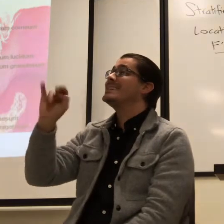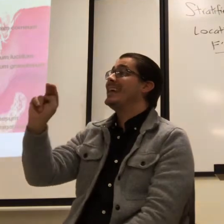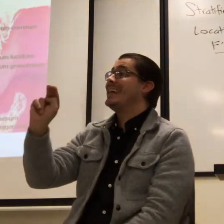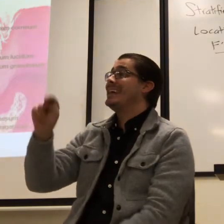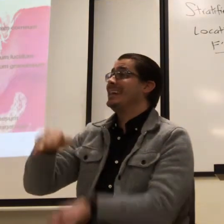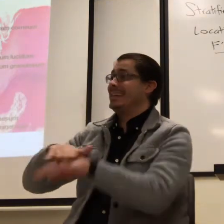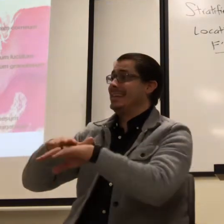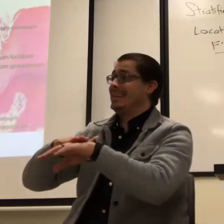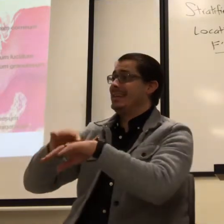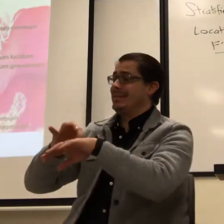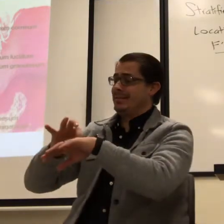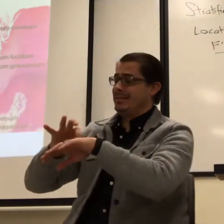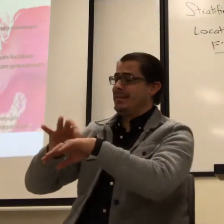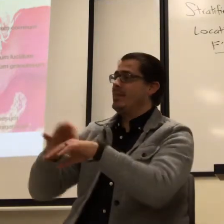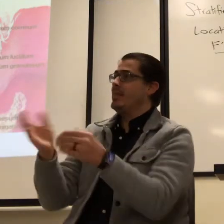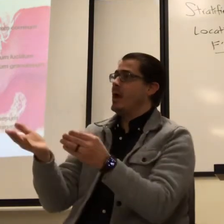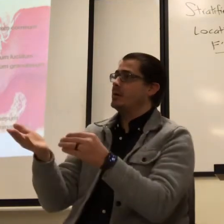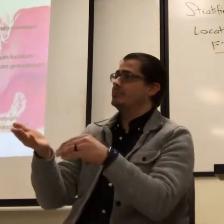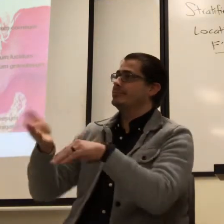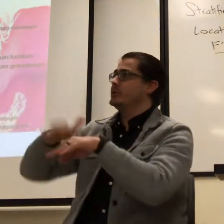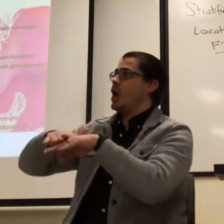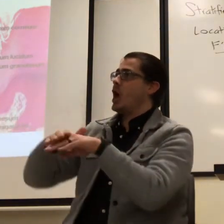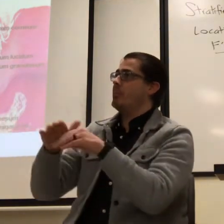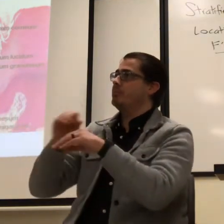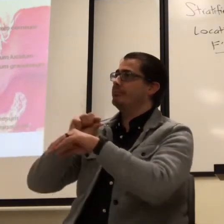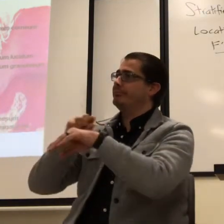Specifically the epidermis, the top layer of skin.